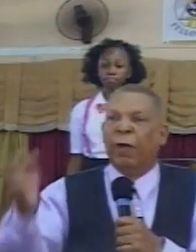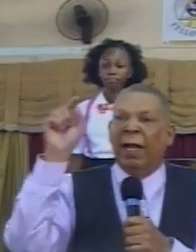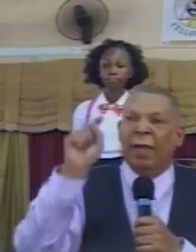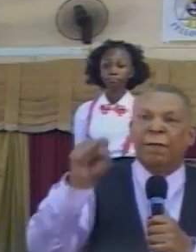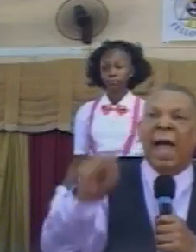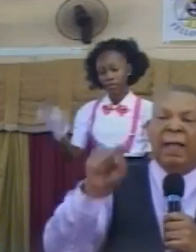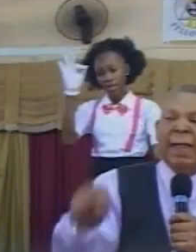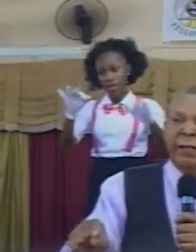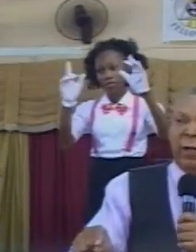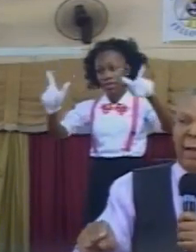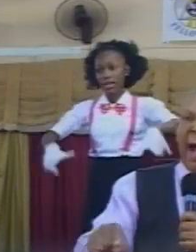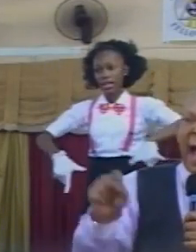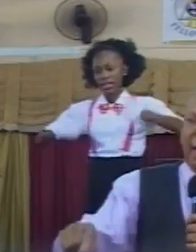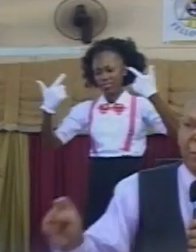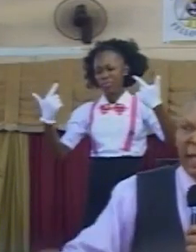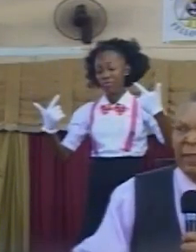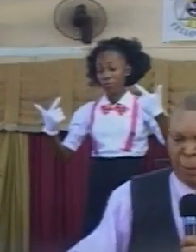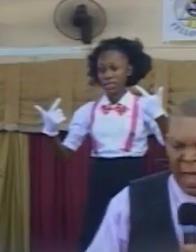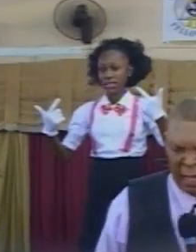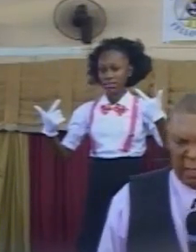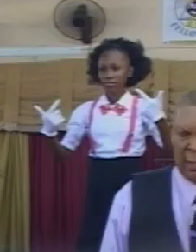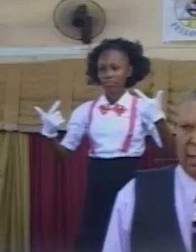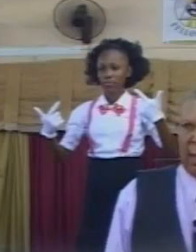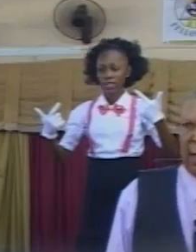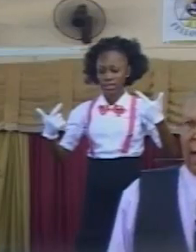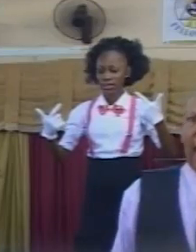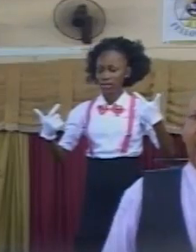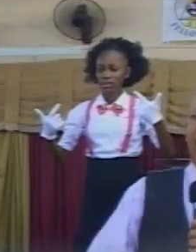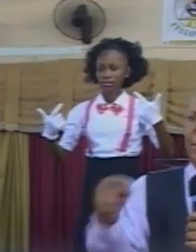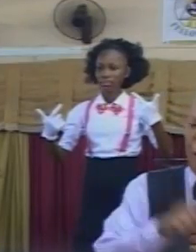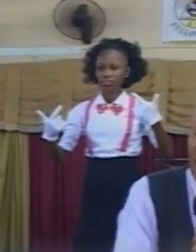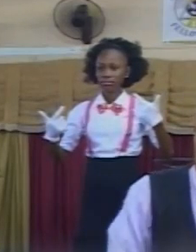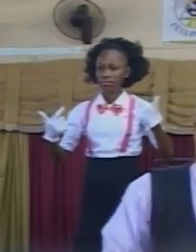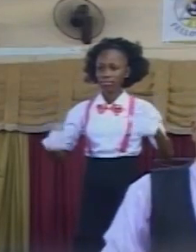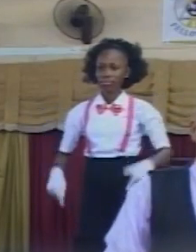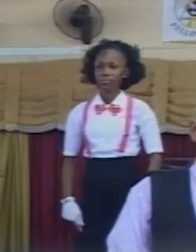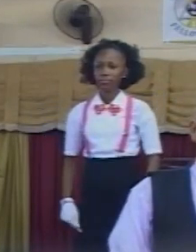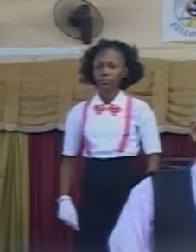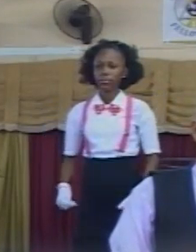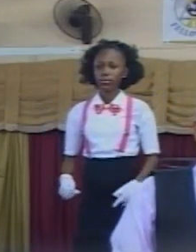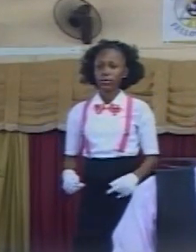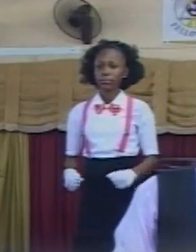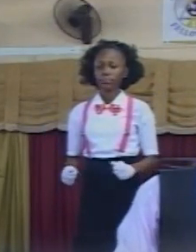If you live like that, you're going to have a high price to pay. Ask Paul.